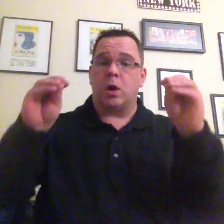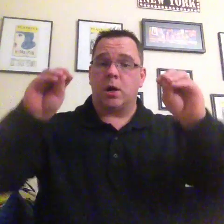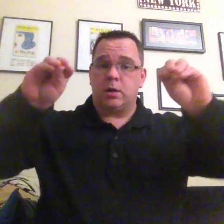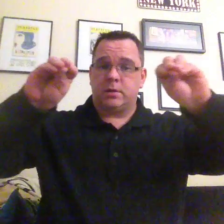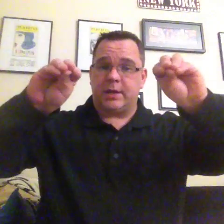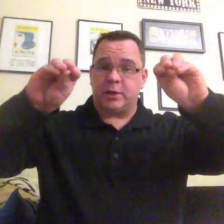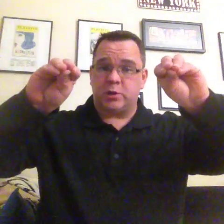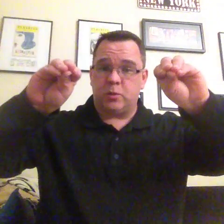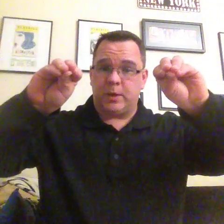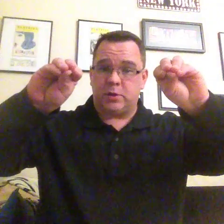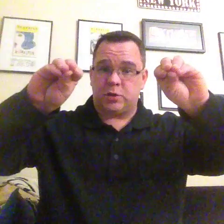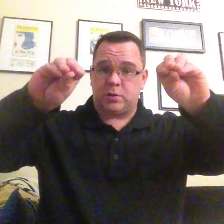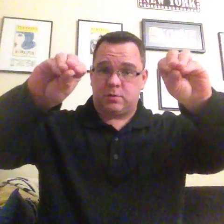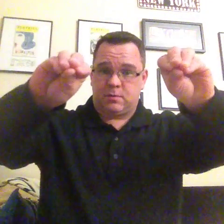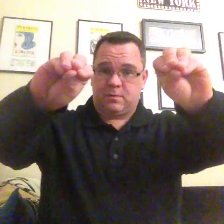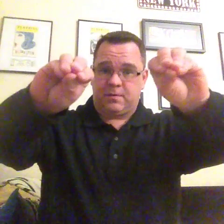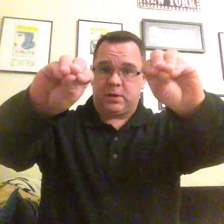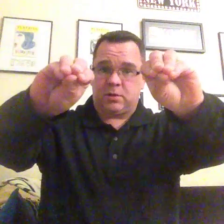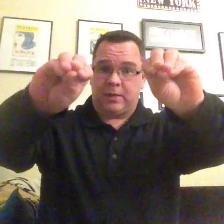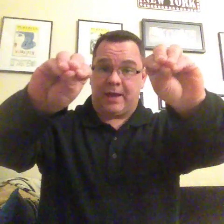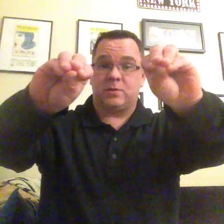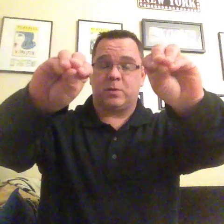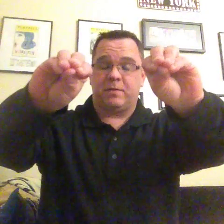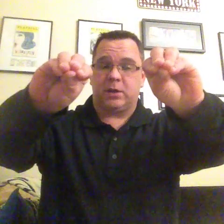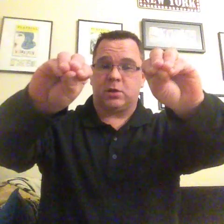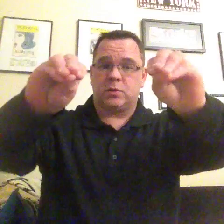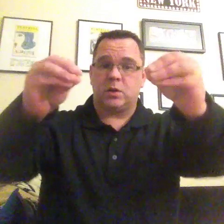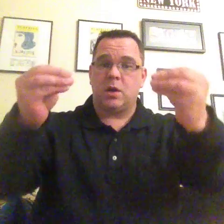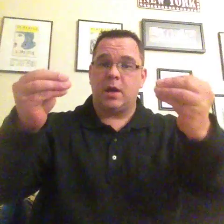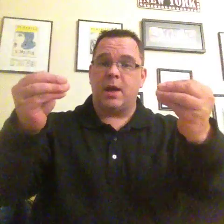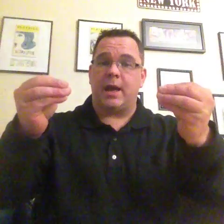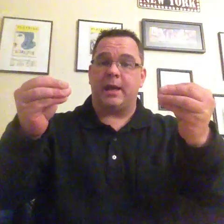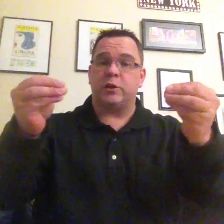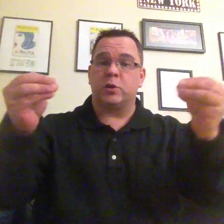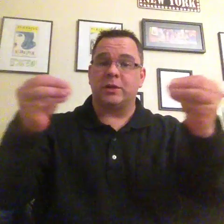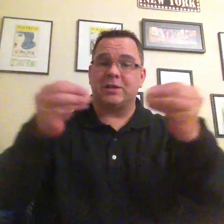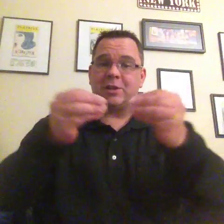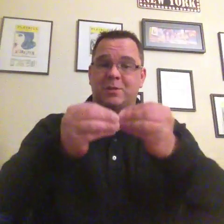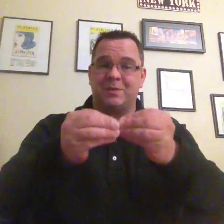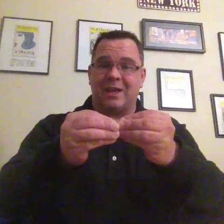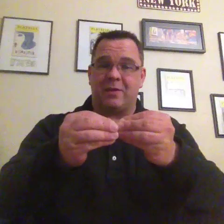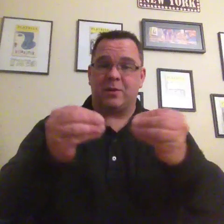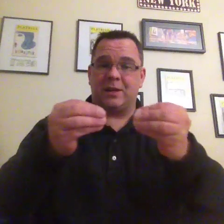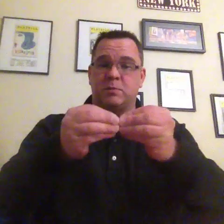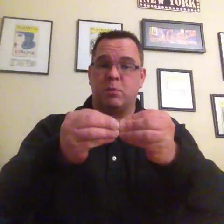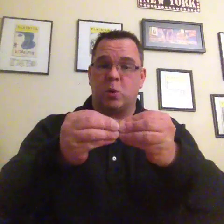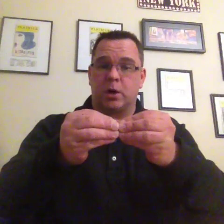More, take your two pinched hands with fingers, and you're going to touch them together. That's more.